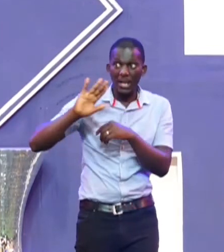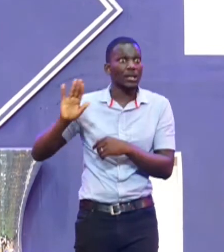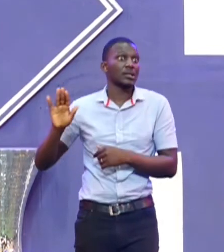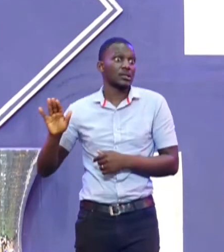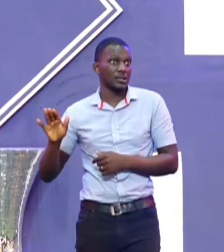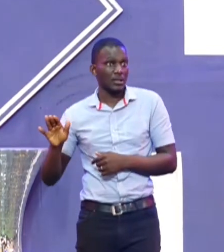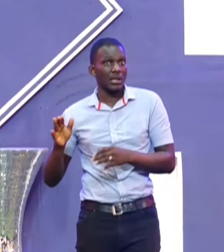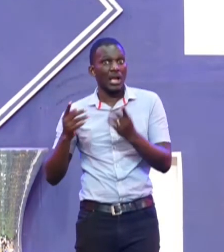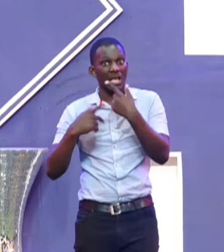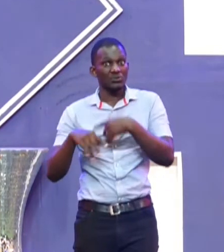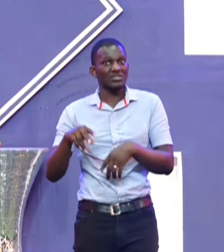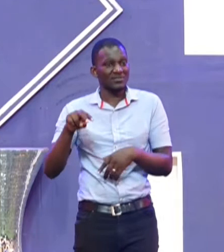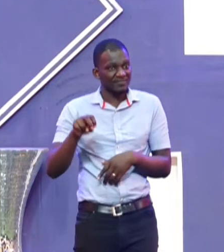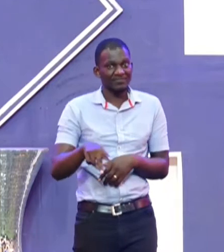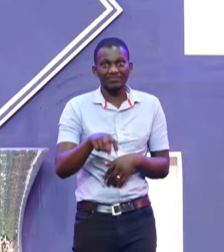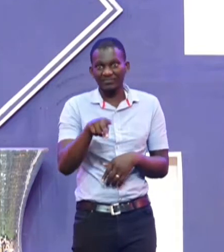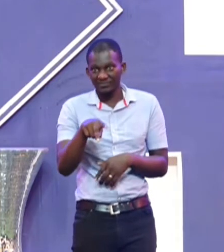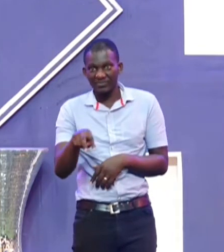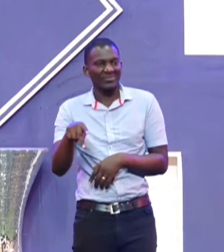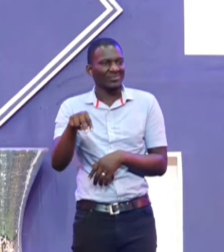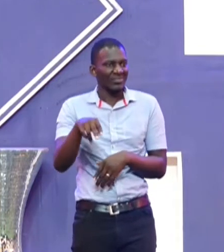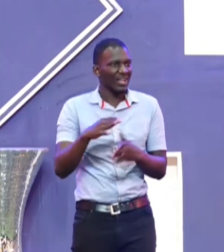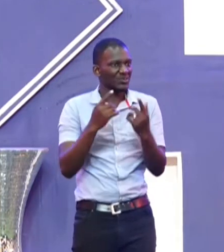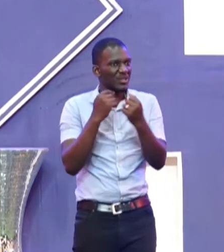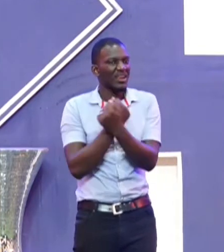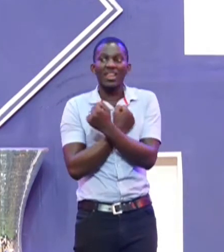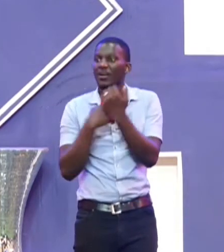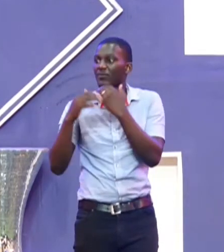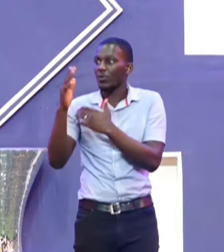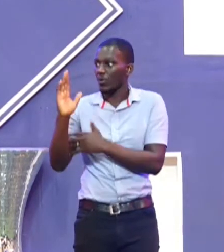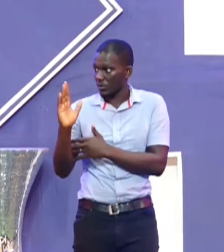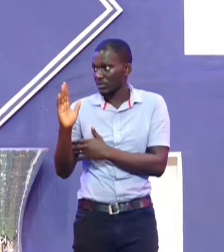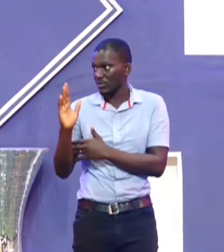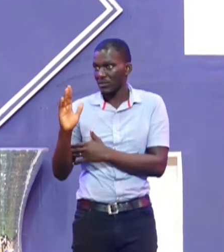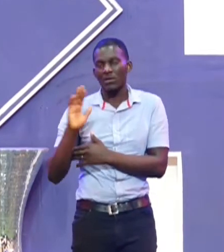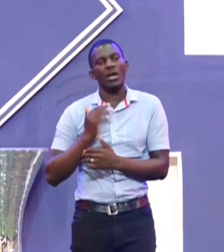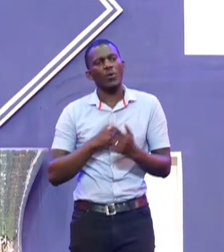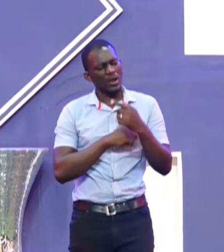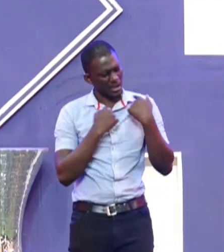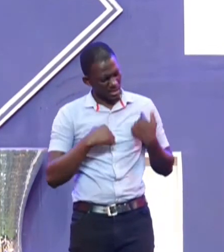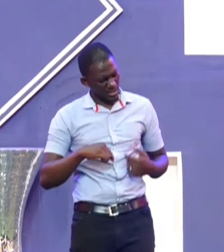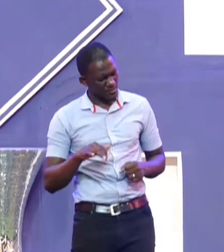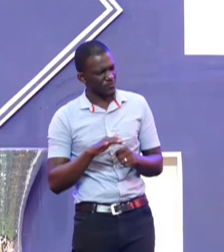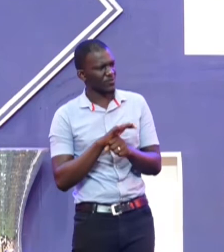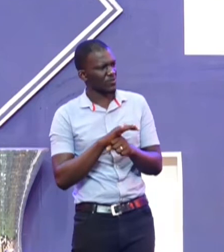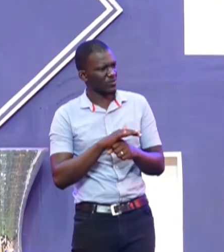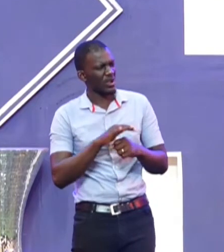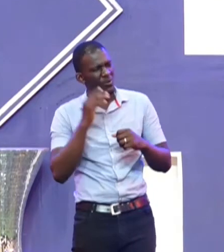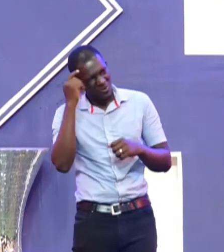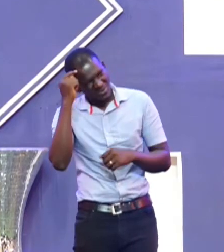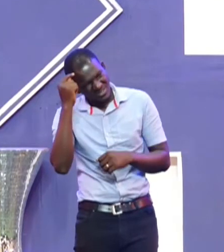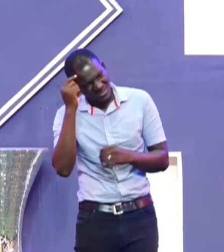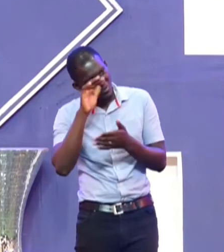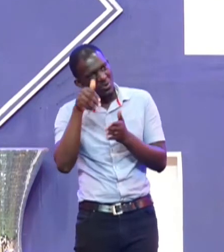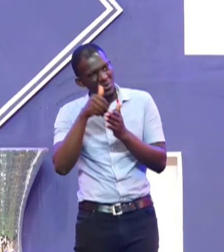return, tutambula, as we walk, twagala Katonda, as we love the Lord, n'omutima gwaffe gwonna, with all our hearts, n'amagezi gaffe gwonna, with all our